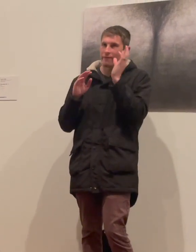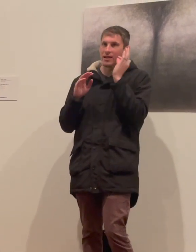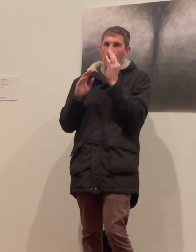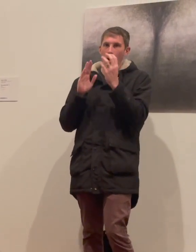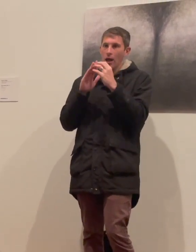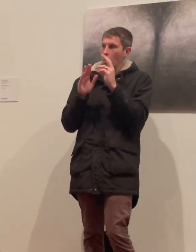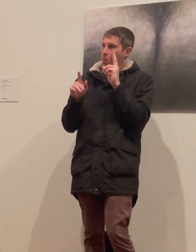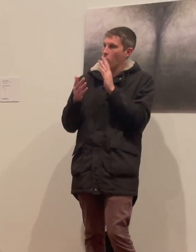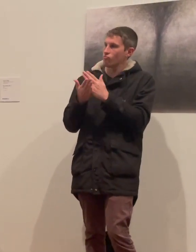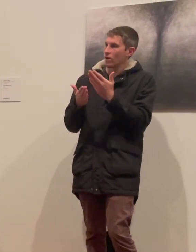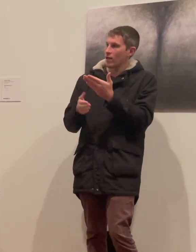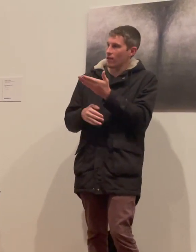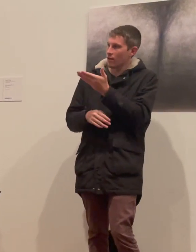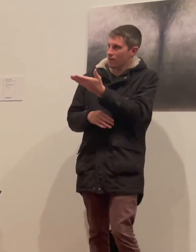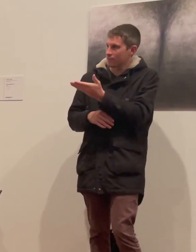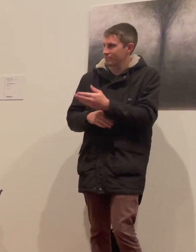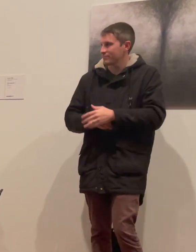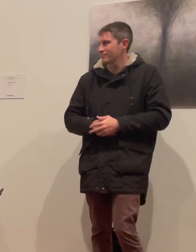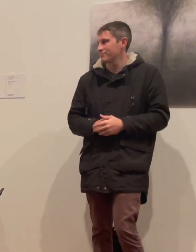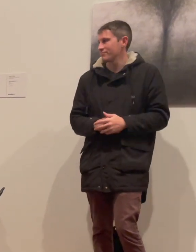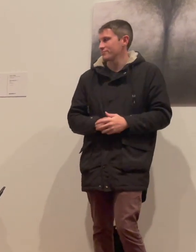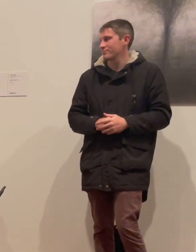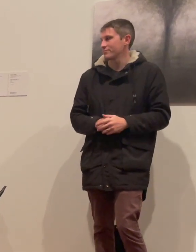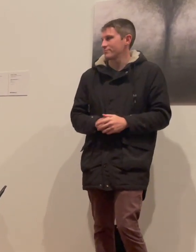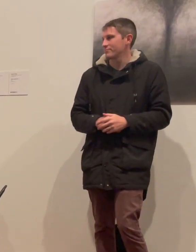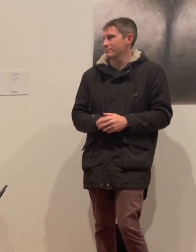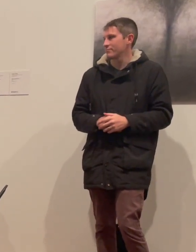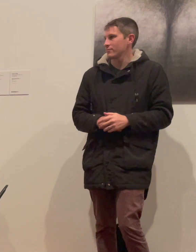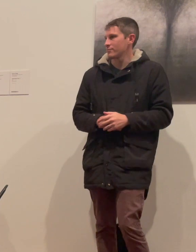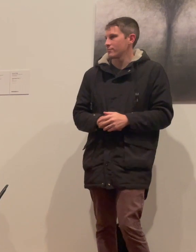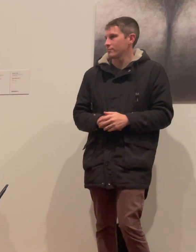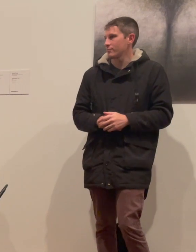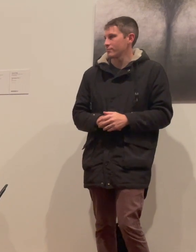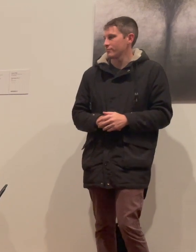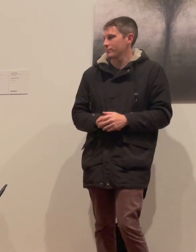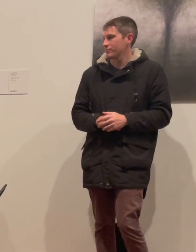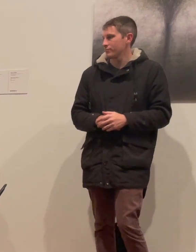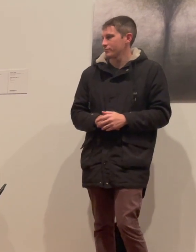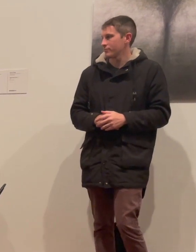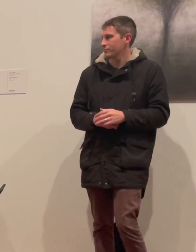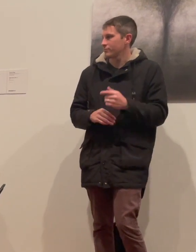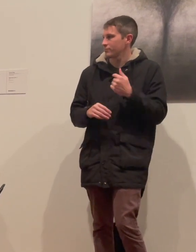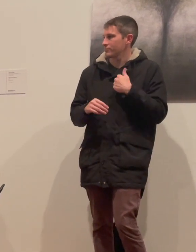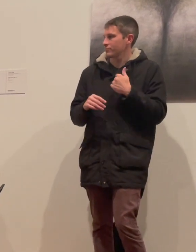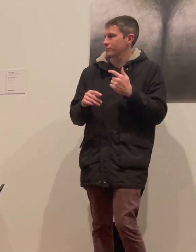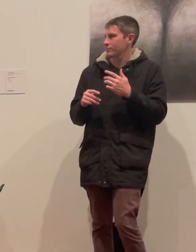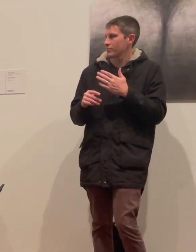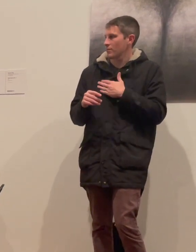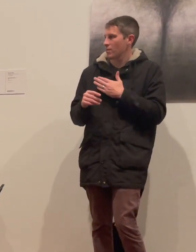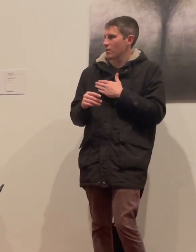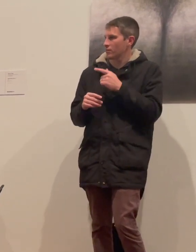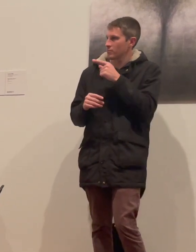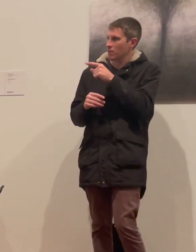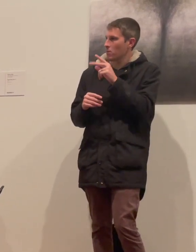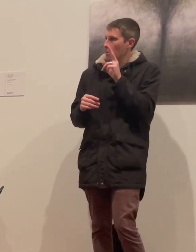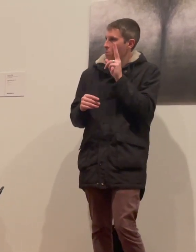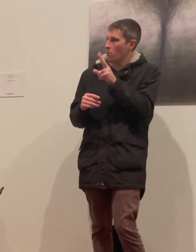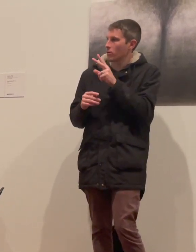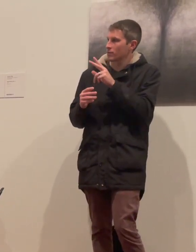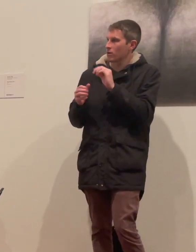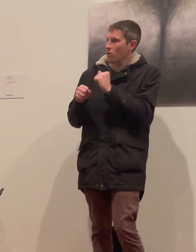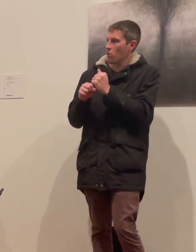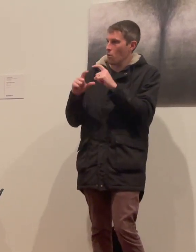the pump look like a vacuum pump. The gold lock turned out looking antique.